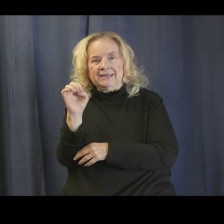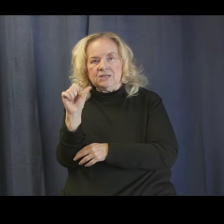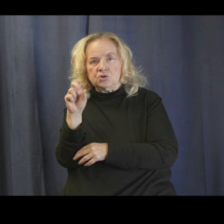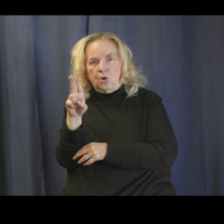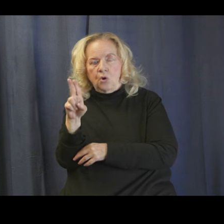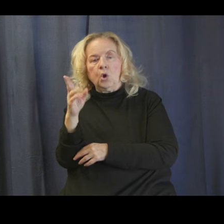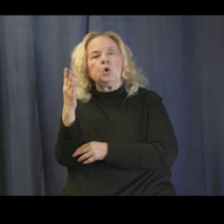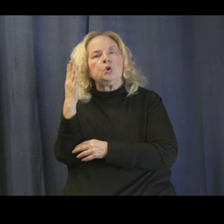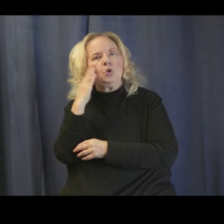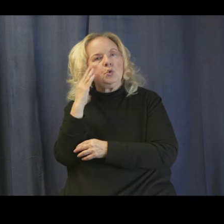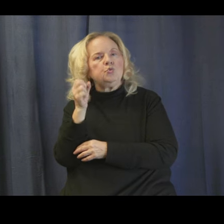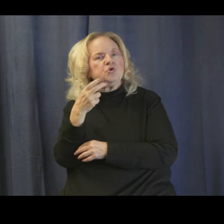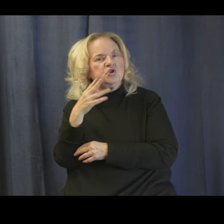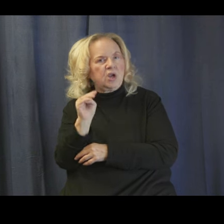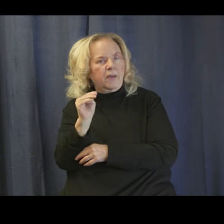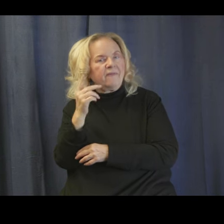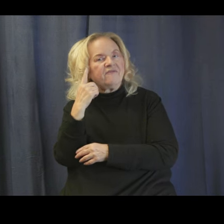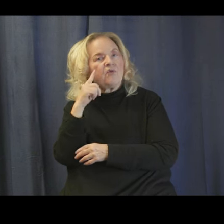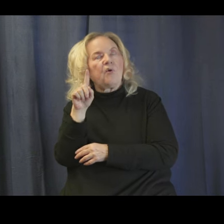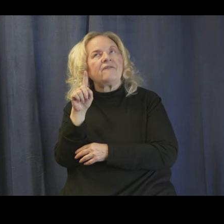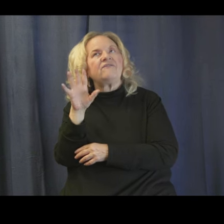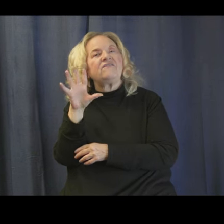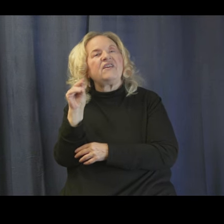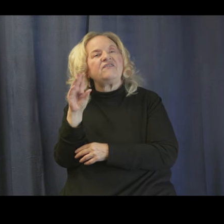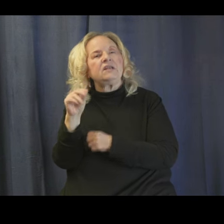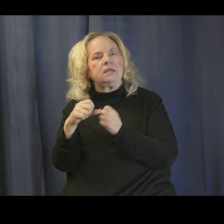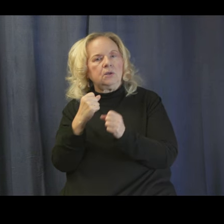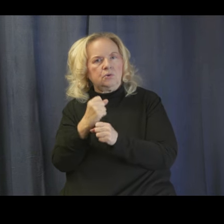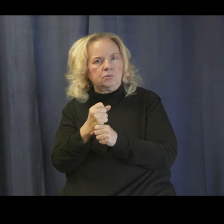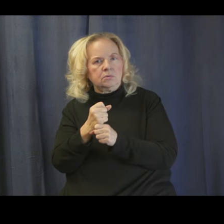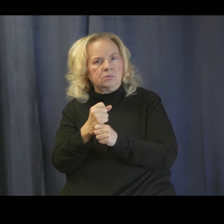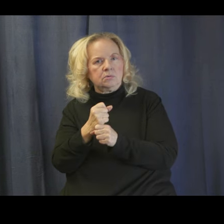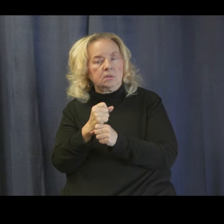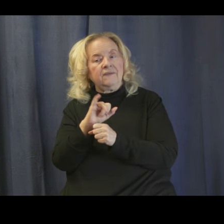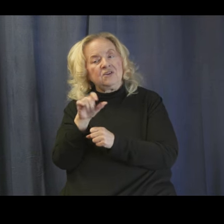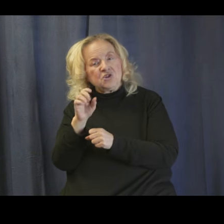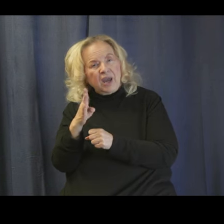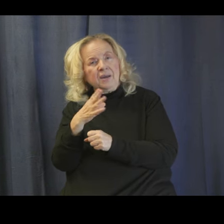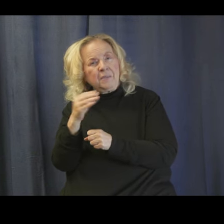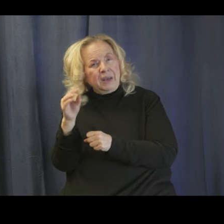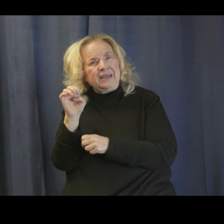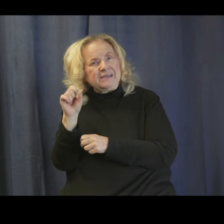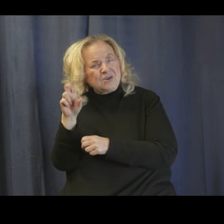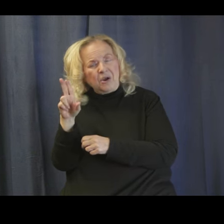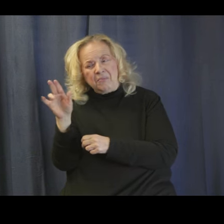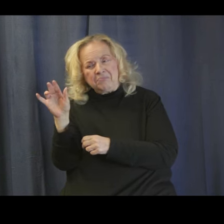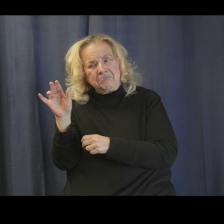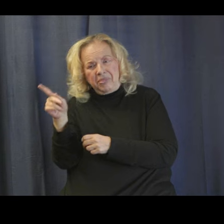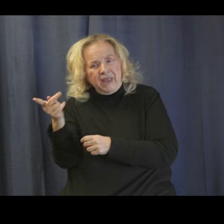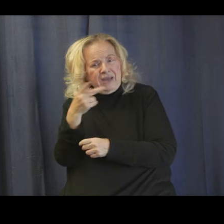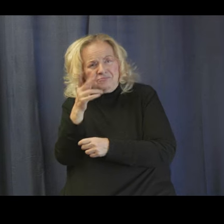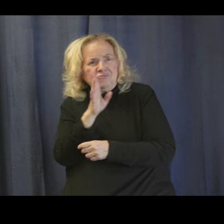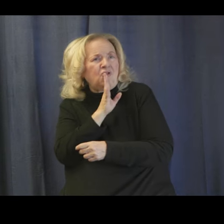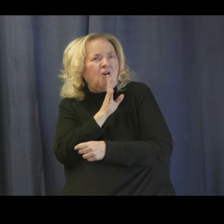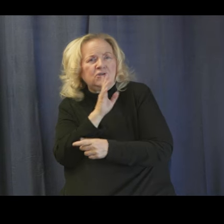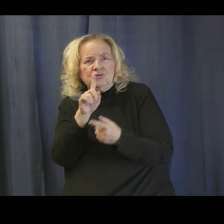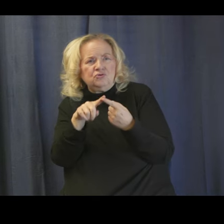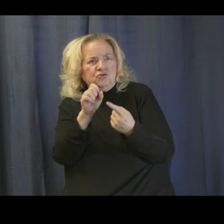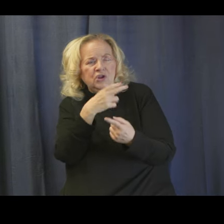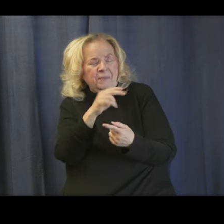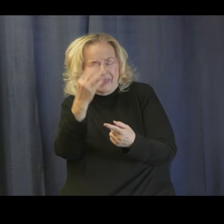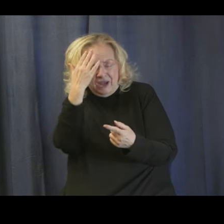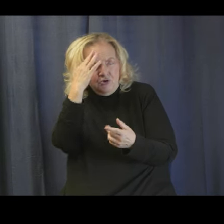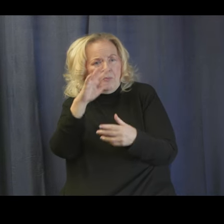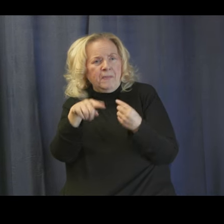Esau knew Shem for 50 years. Even Jacob and Esau, they got to talk to Shem. They